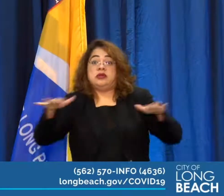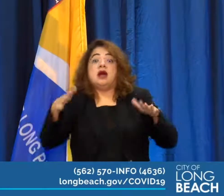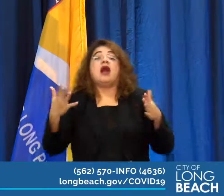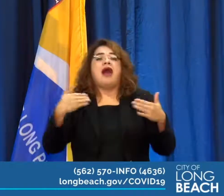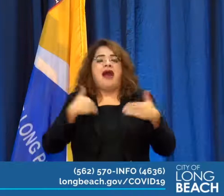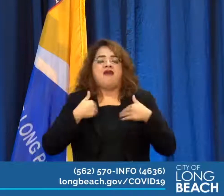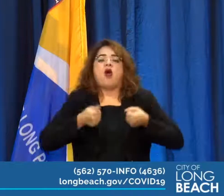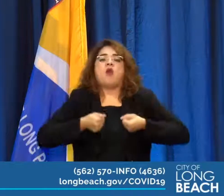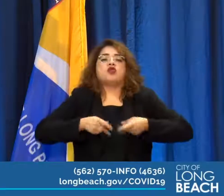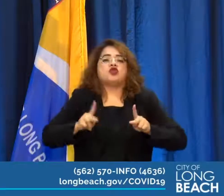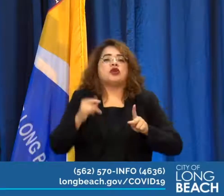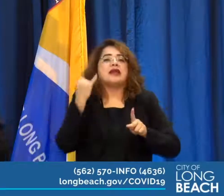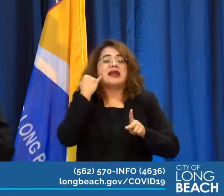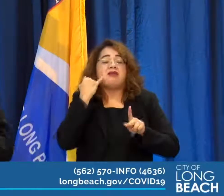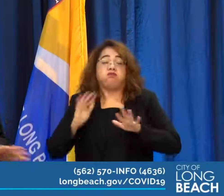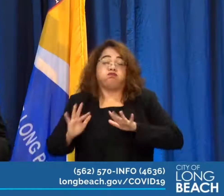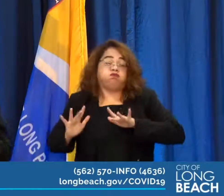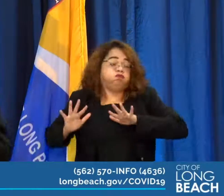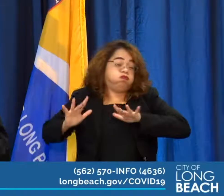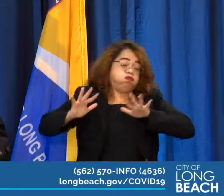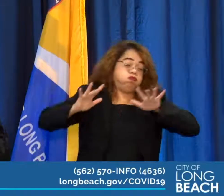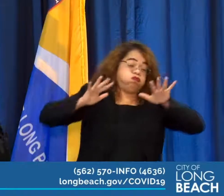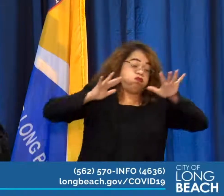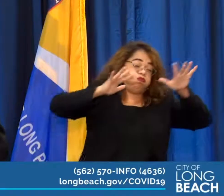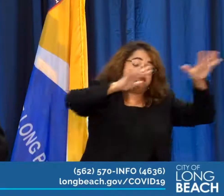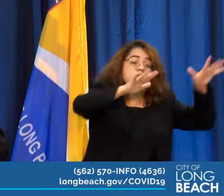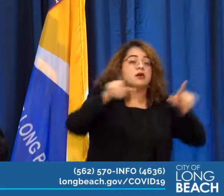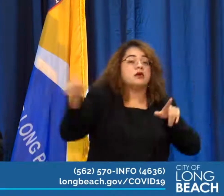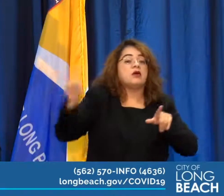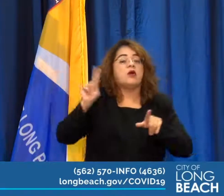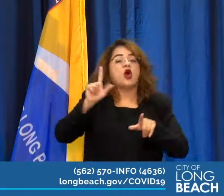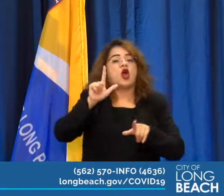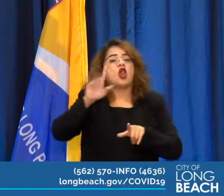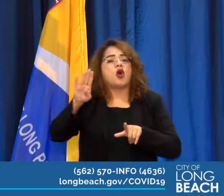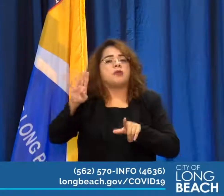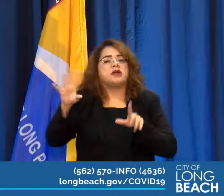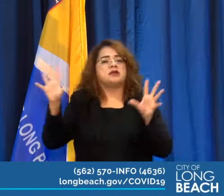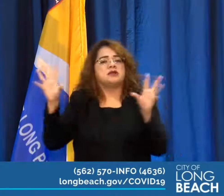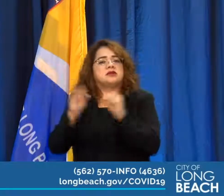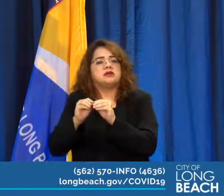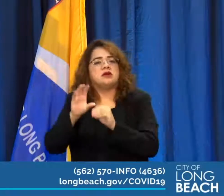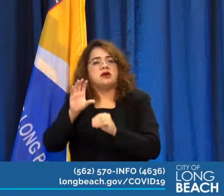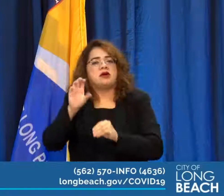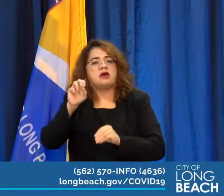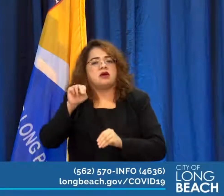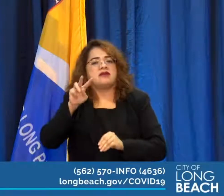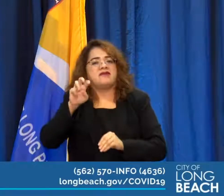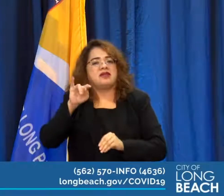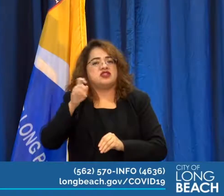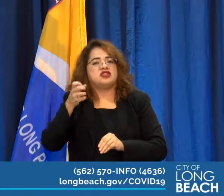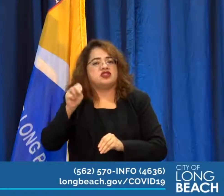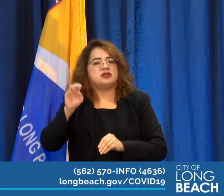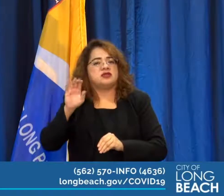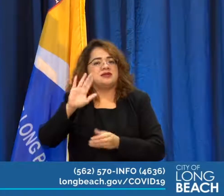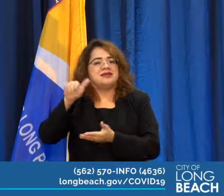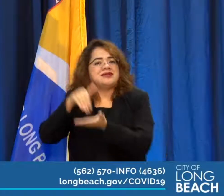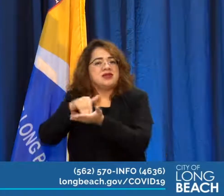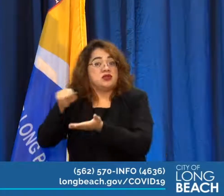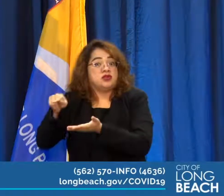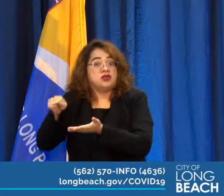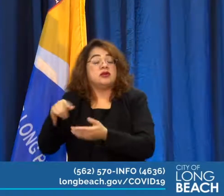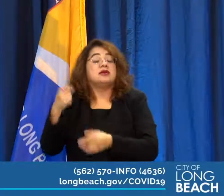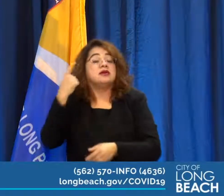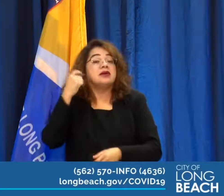center and other things. If we get there, we hopefully will not have to get there. That is compounded with the fact the CDC